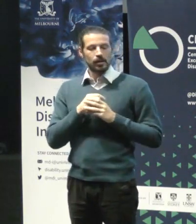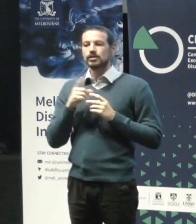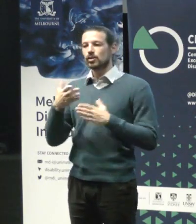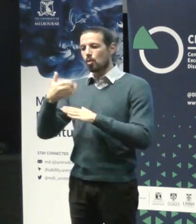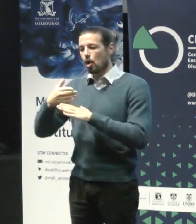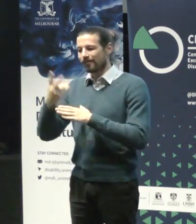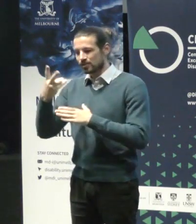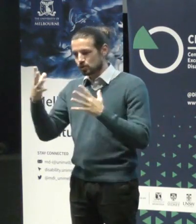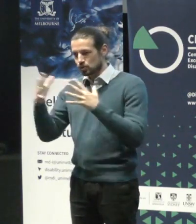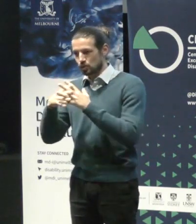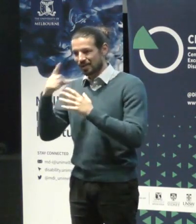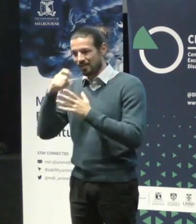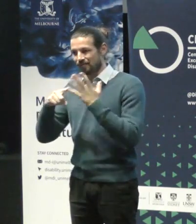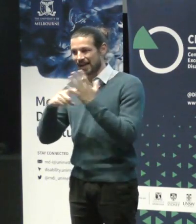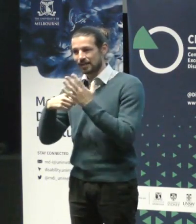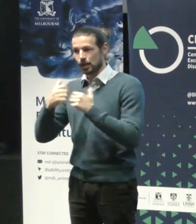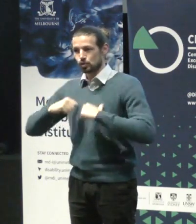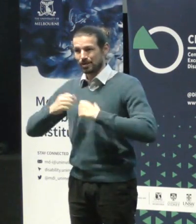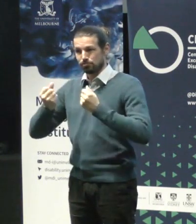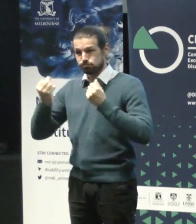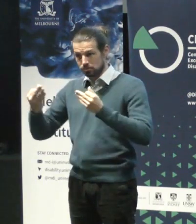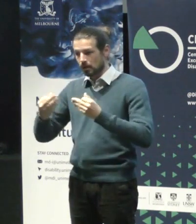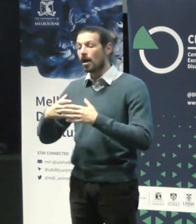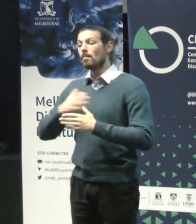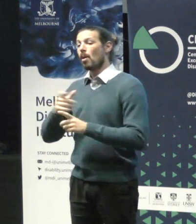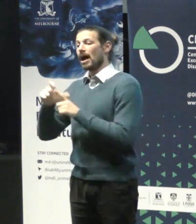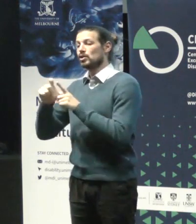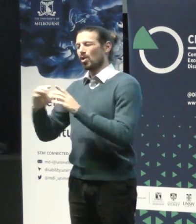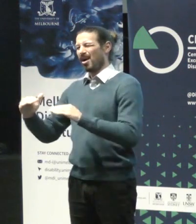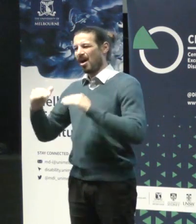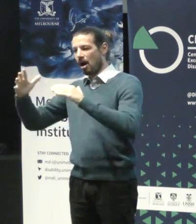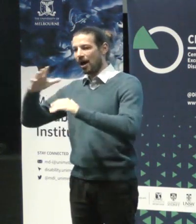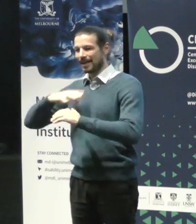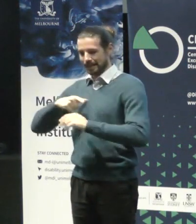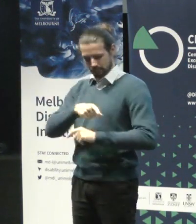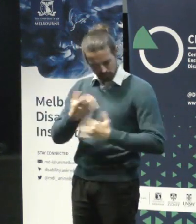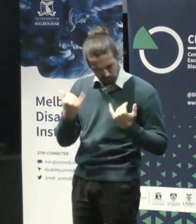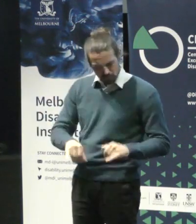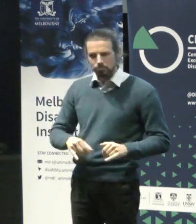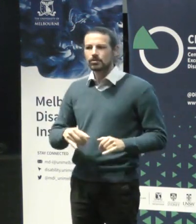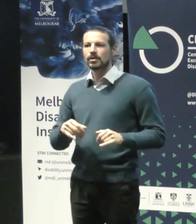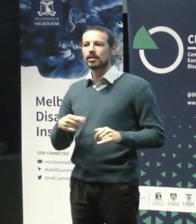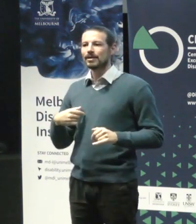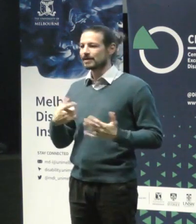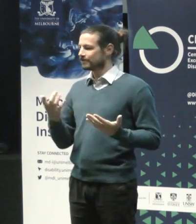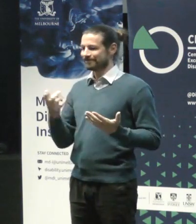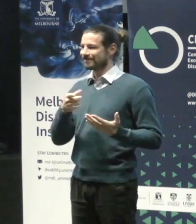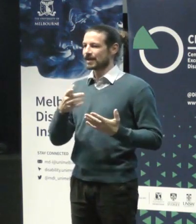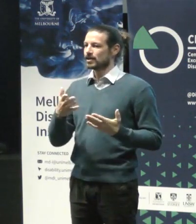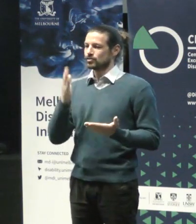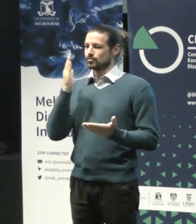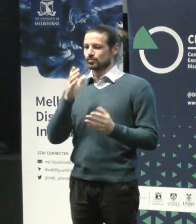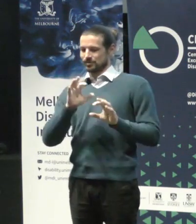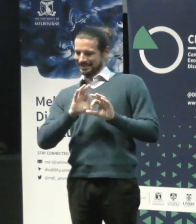didn't have the training she said she did, because with my daughter, her level of need is so high, you have to have a lot of behavioral training techniques, and she clearly didn't have